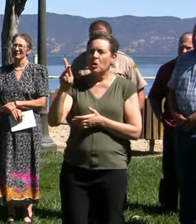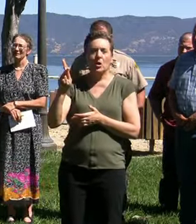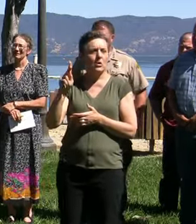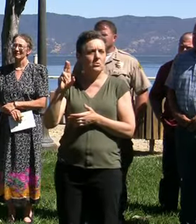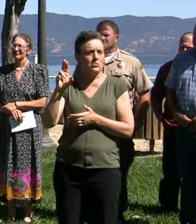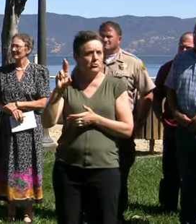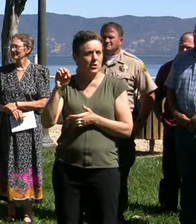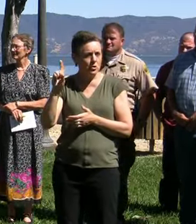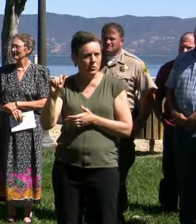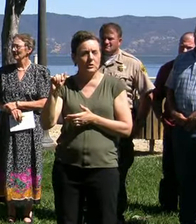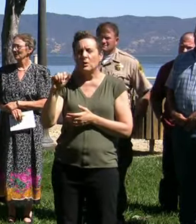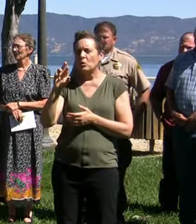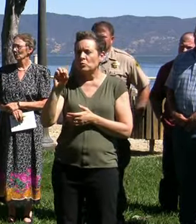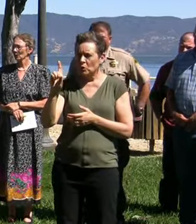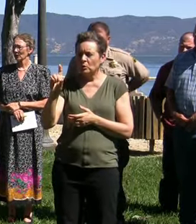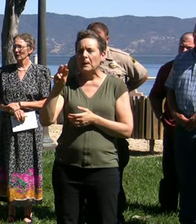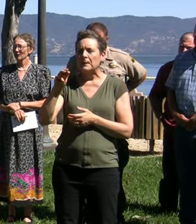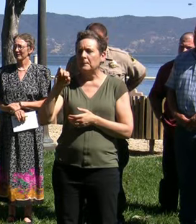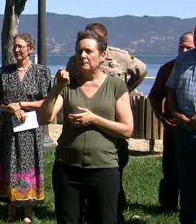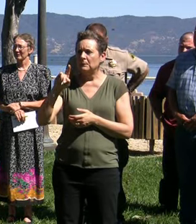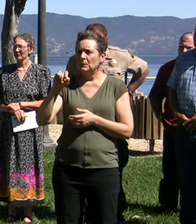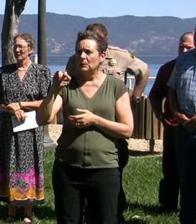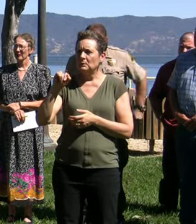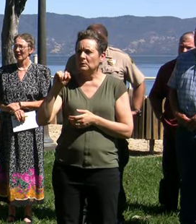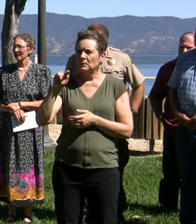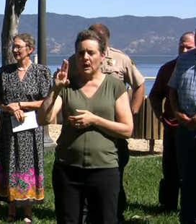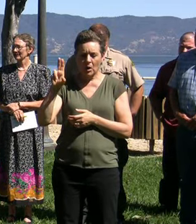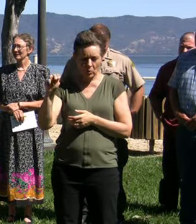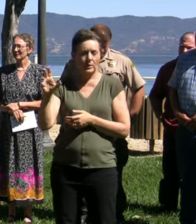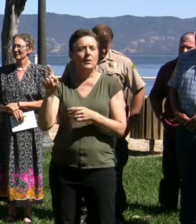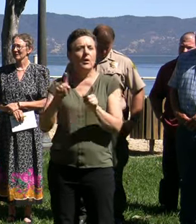Central Park Road in Middletown. Donations are also being received at the